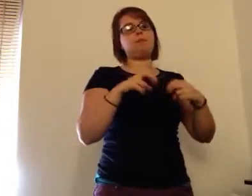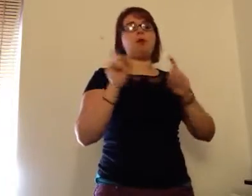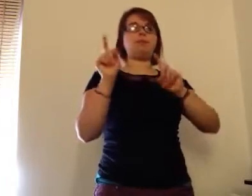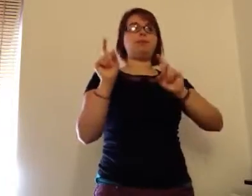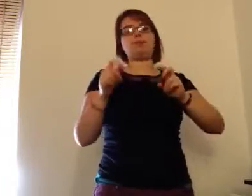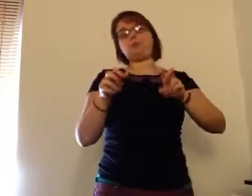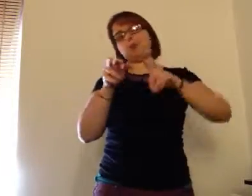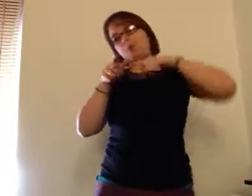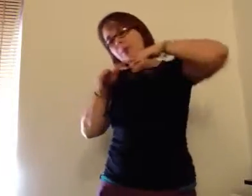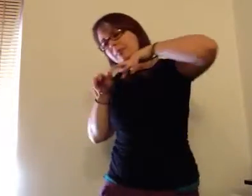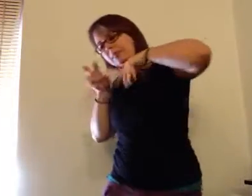Terrifying experience.